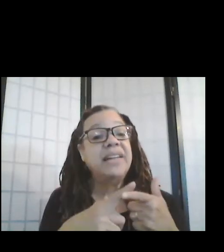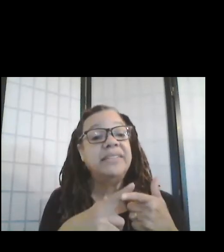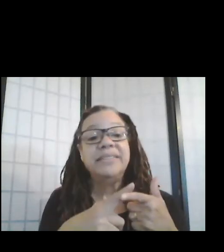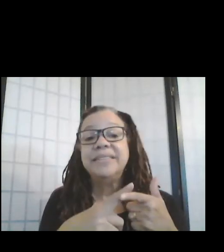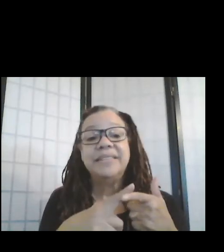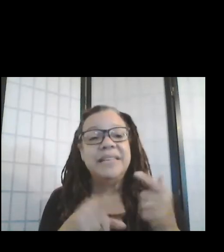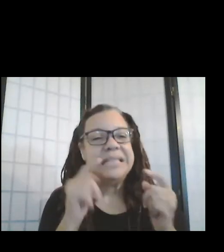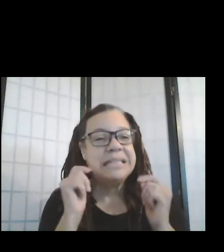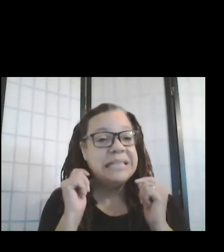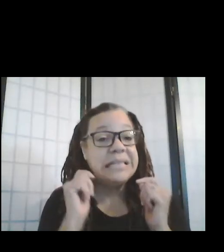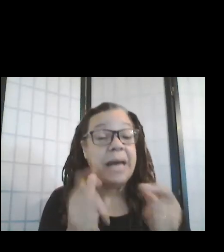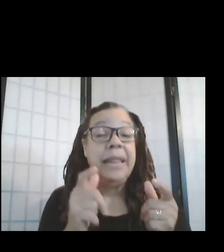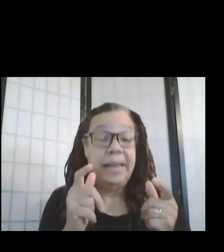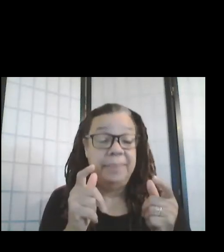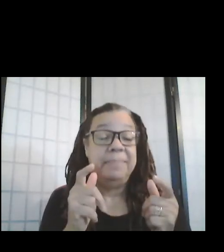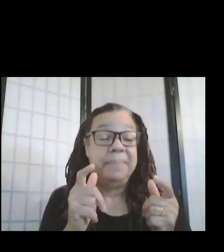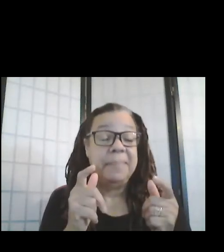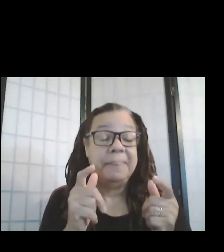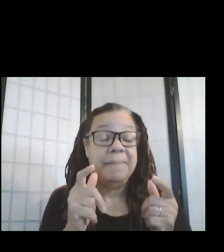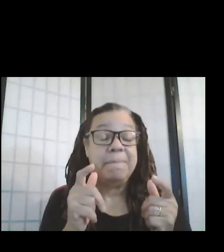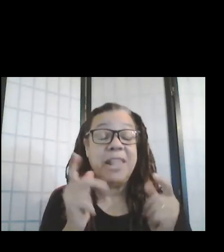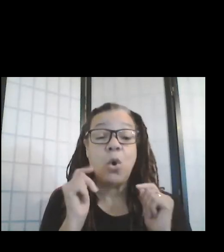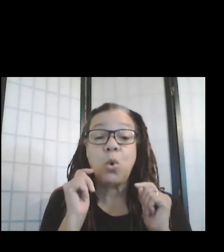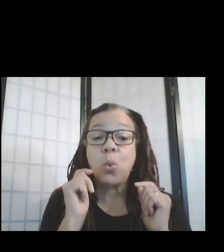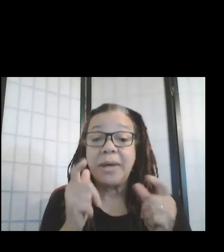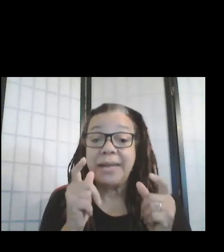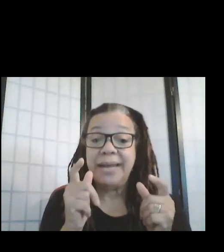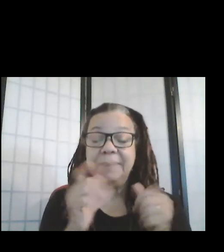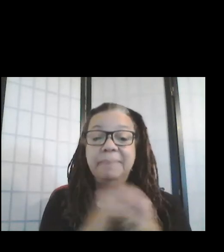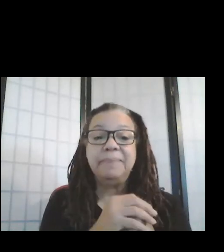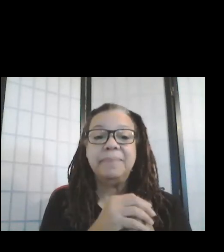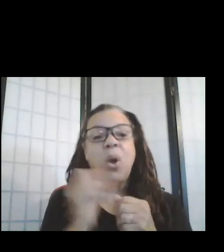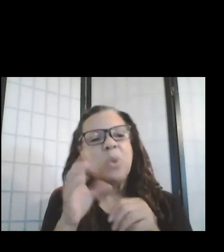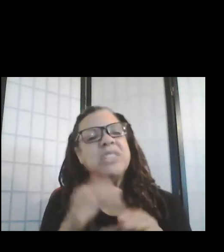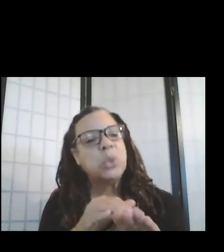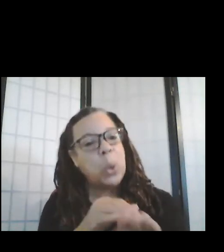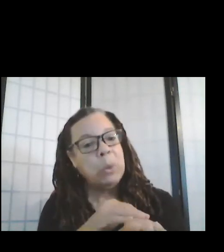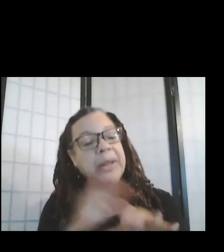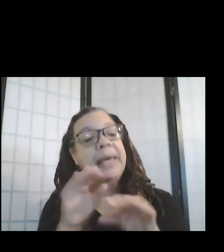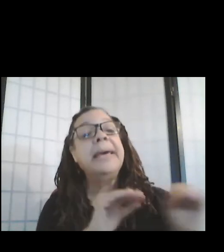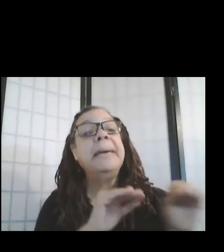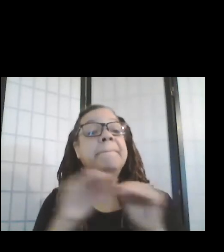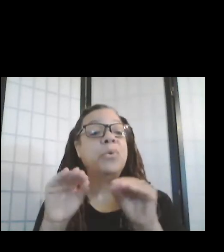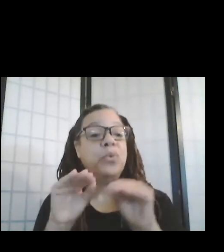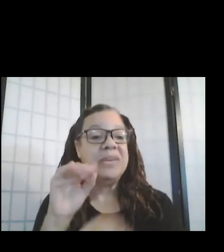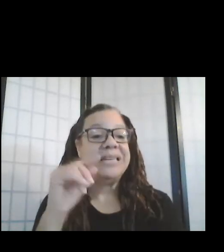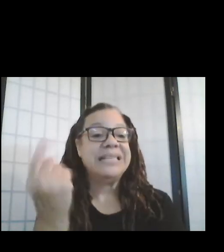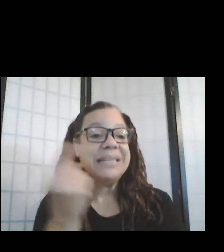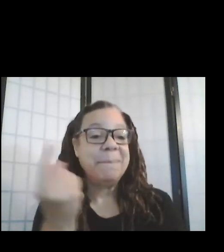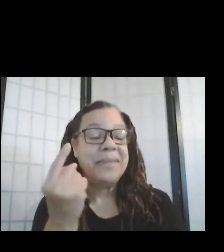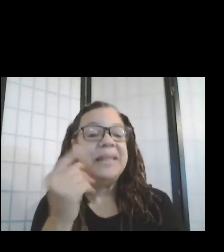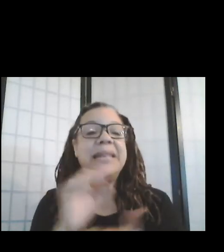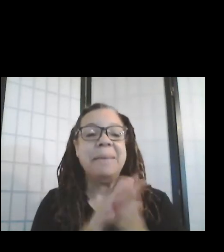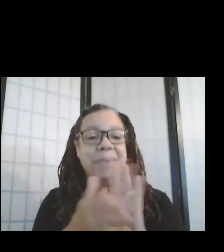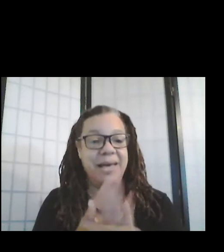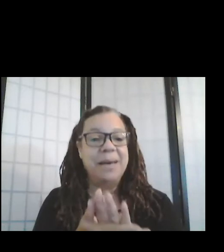very suddenly, quick cut, or slowly, and move into something that becomes